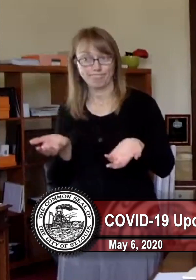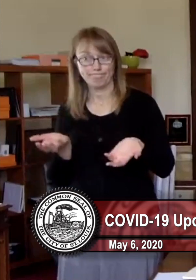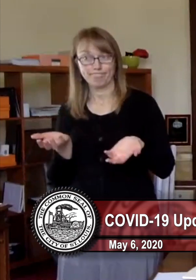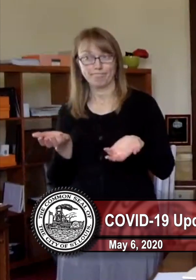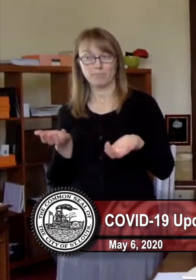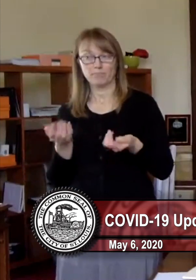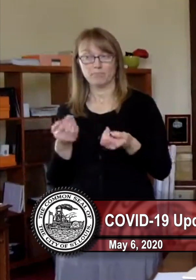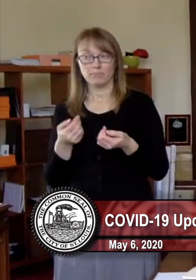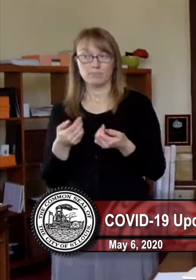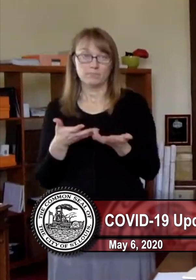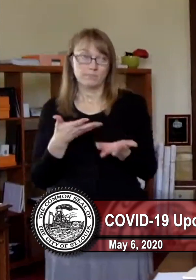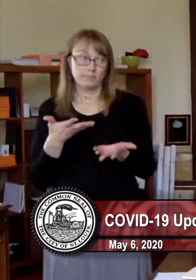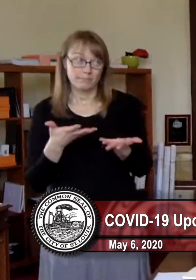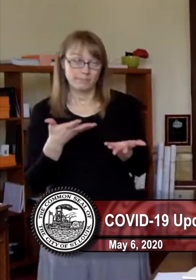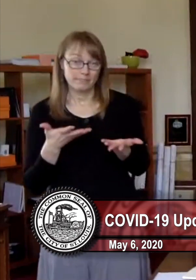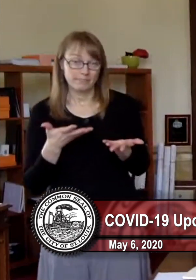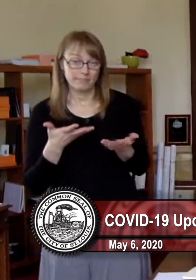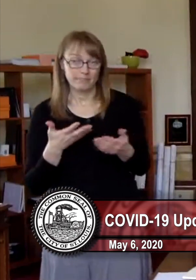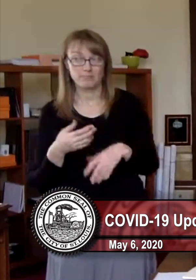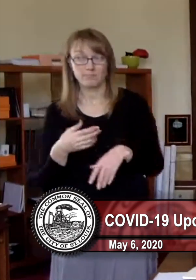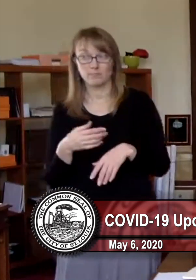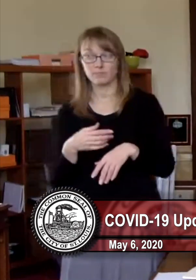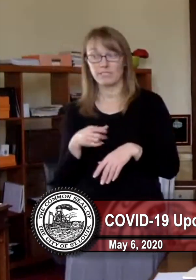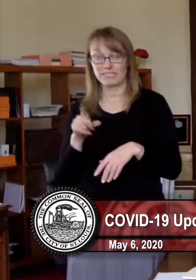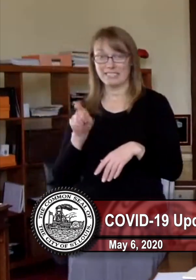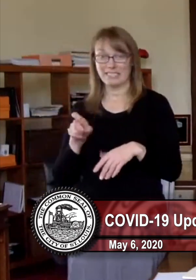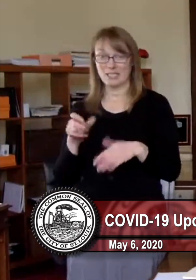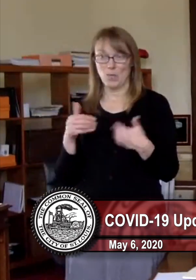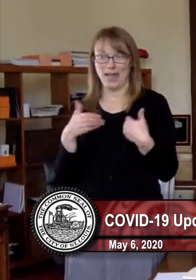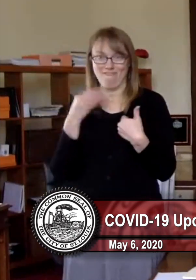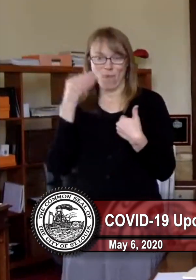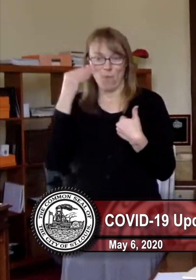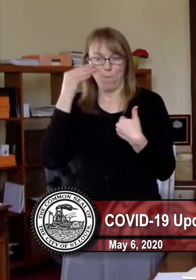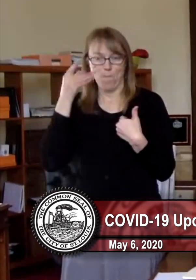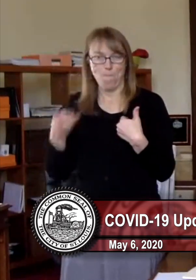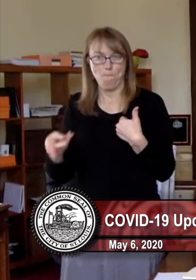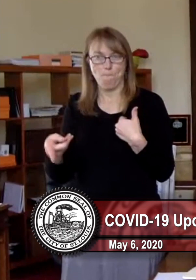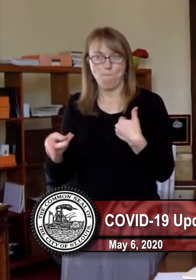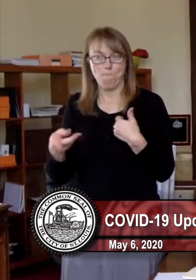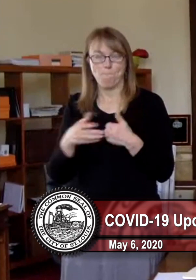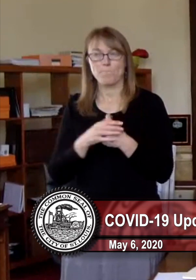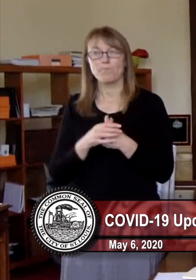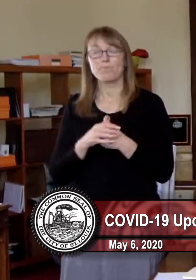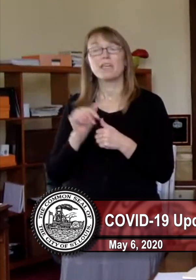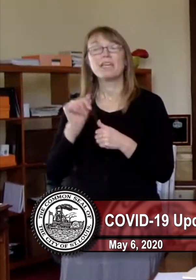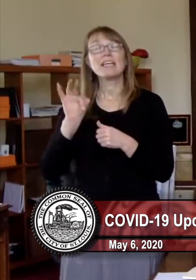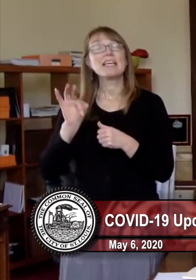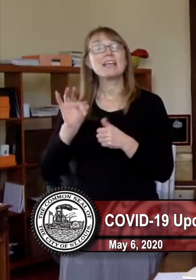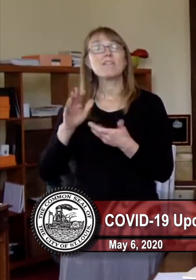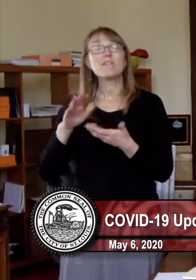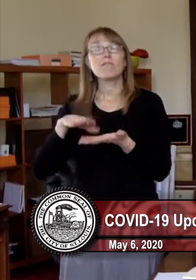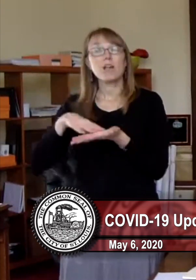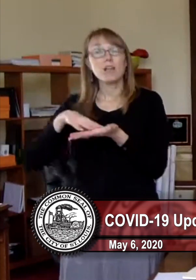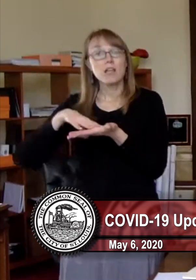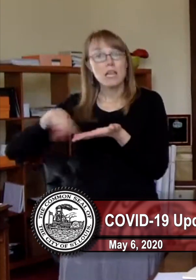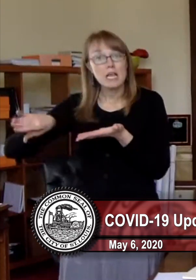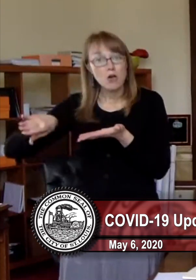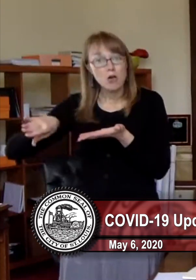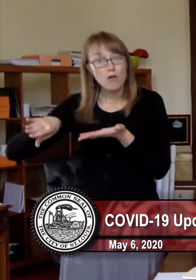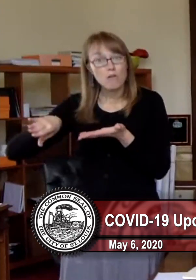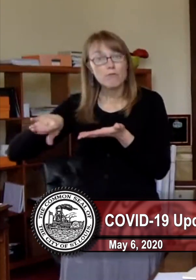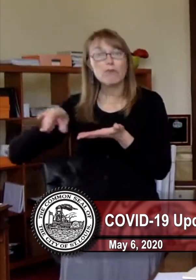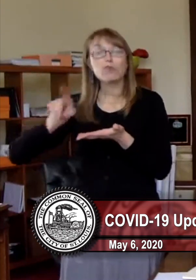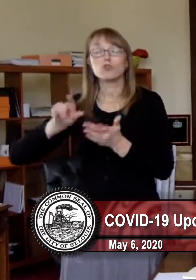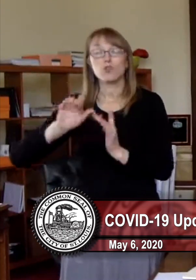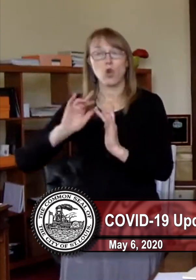should absolutely be filing for unemployment. And that's where you're laid off. Unemployment can even apply to people that